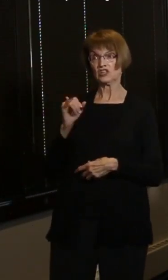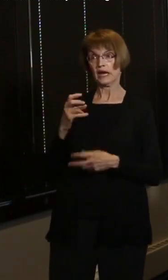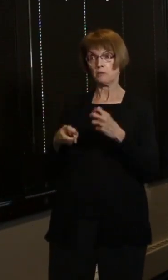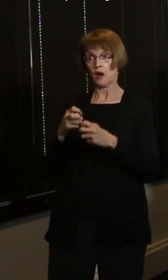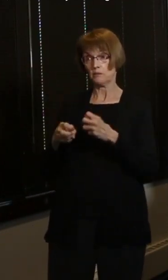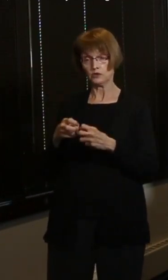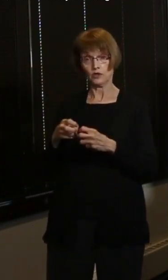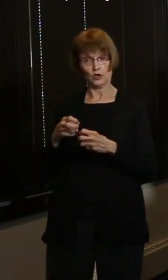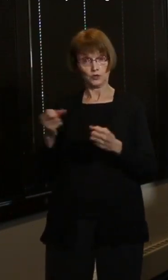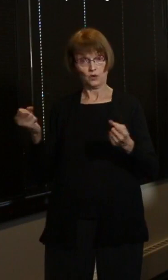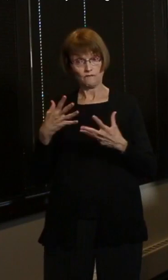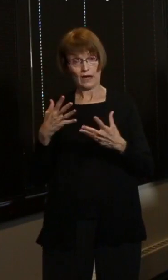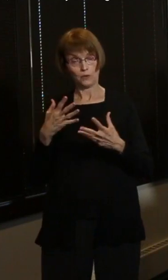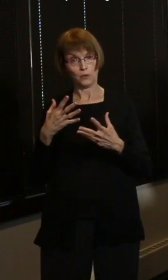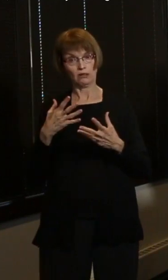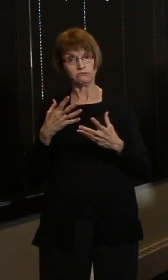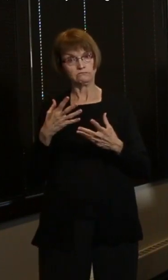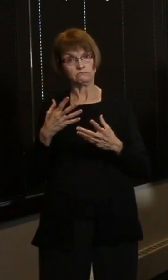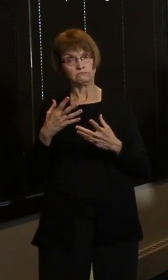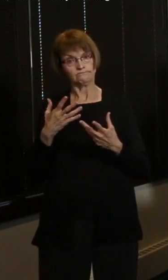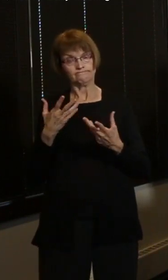Yes, I am. You know,